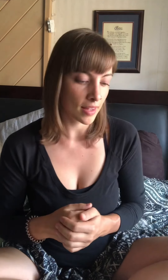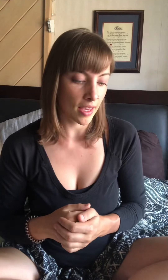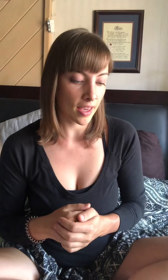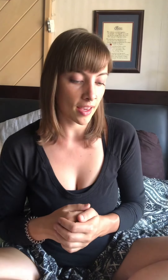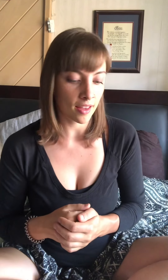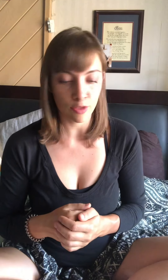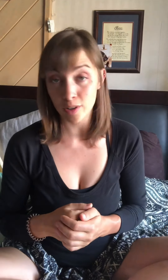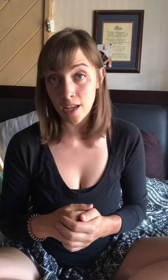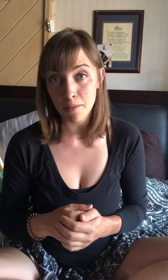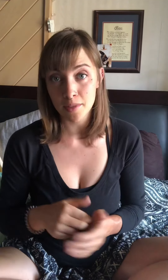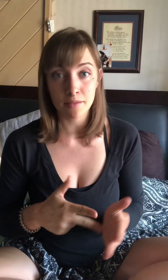and 3 times.